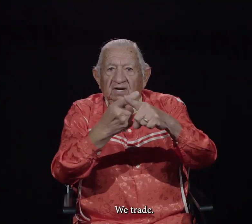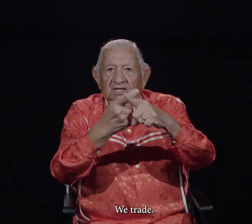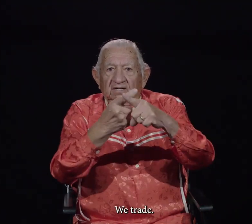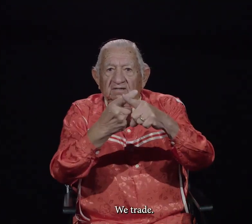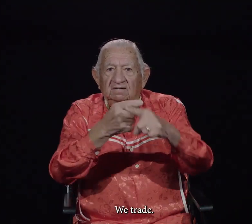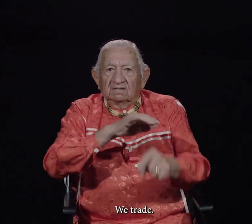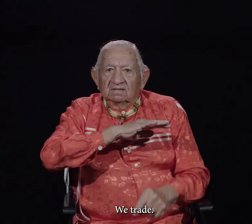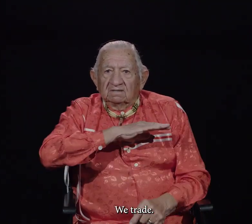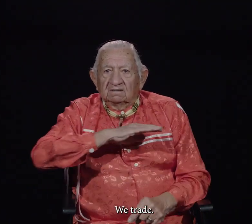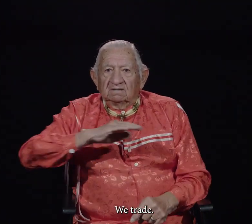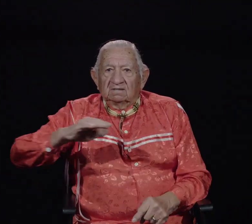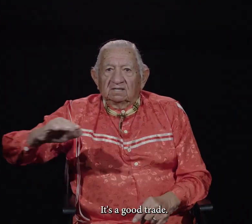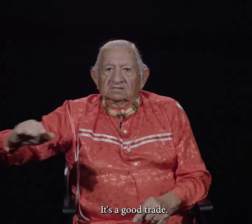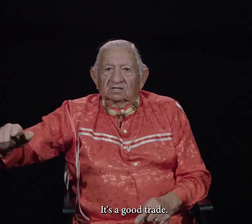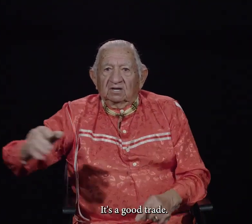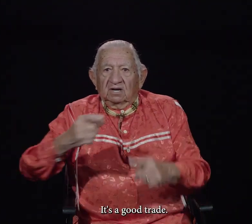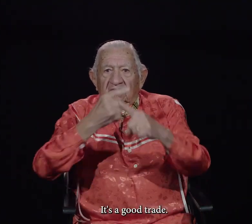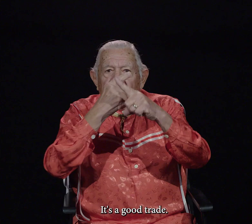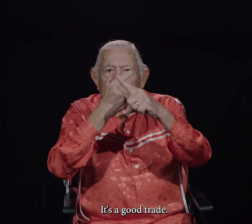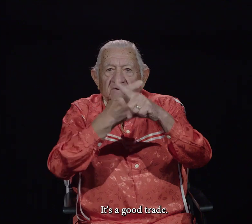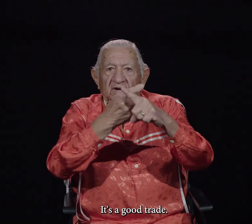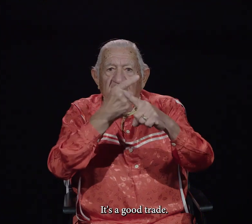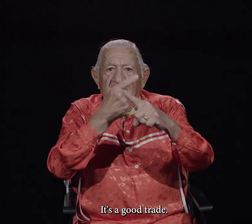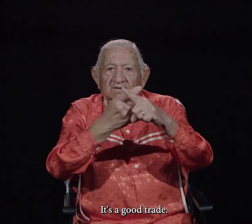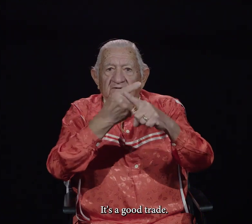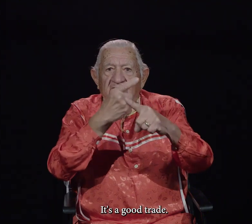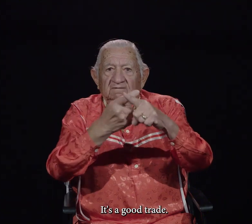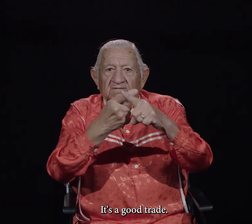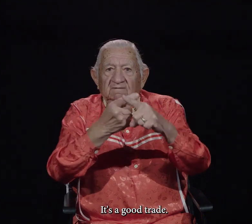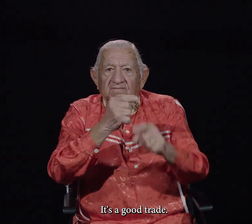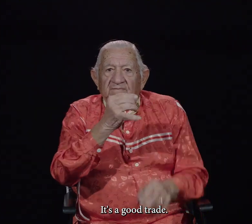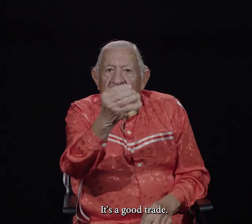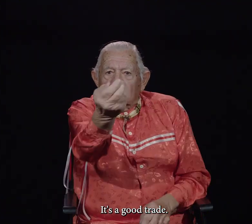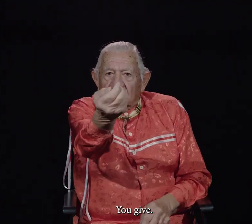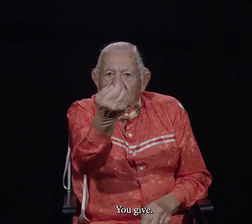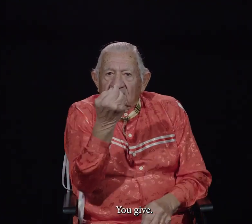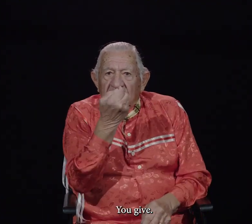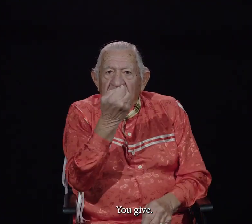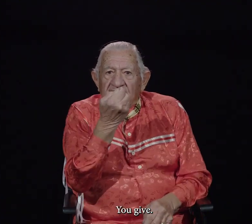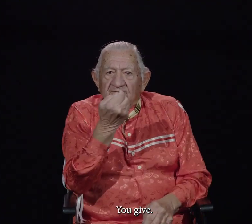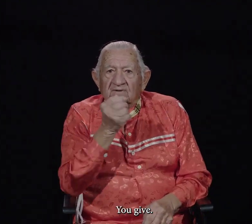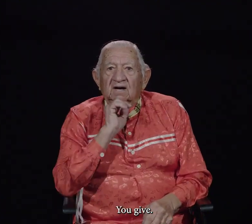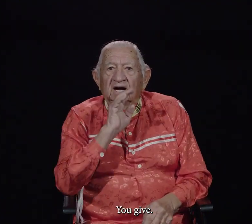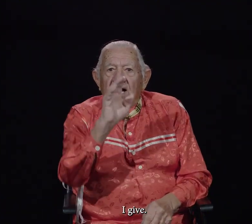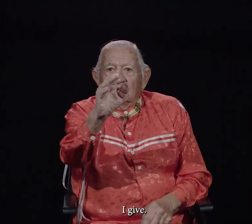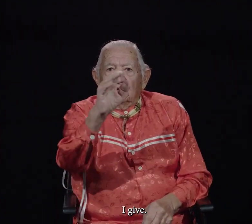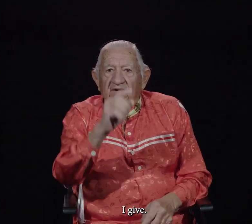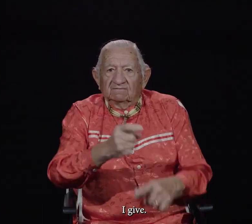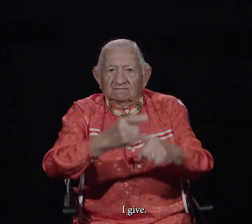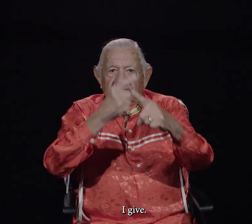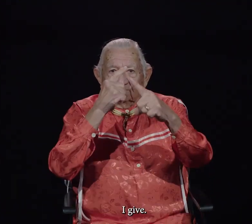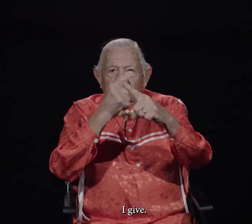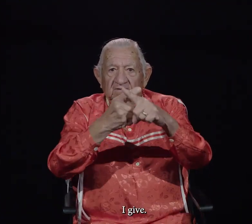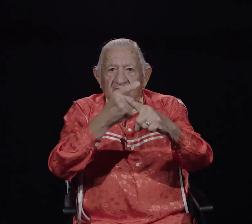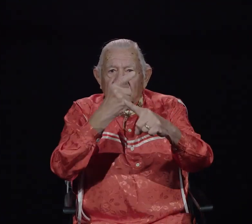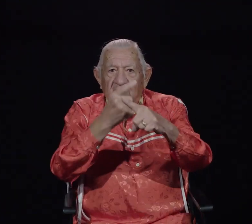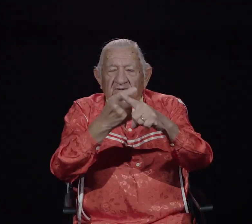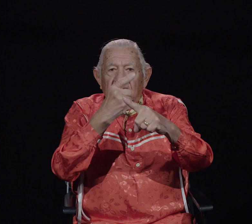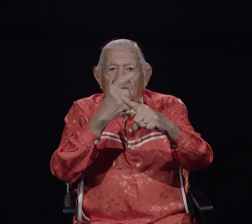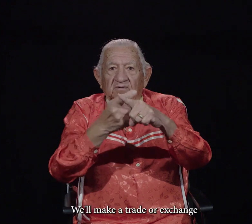trade. It's a good trade. You give, I give. We